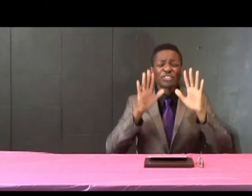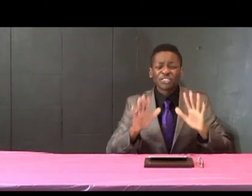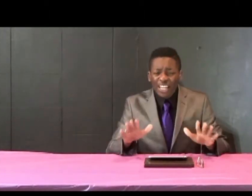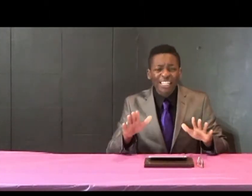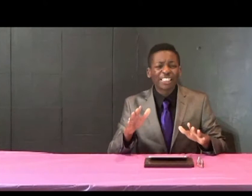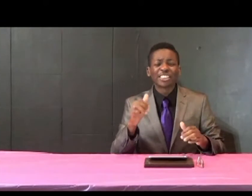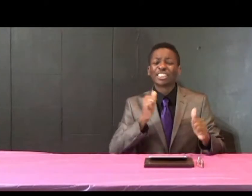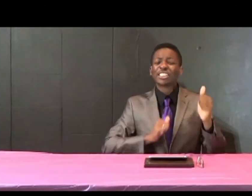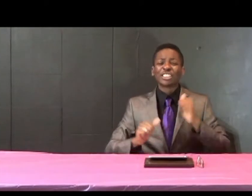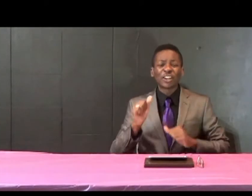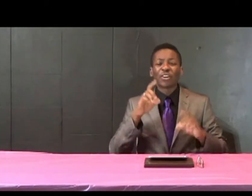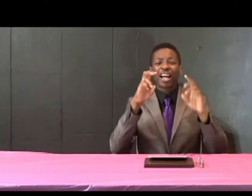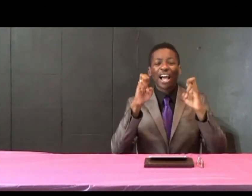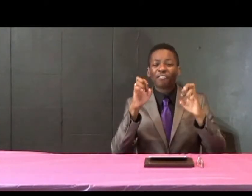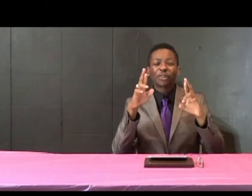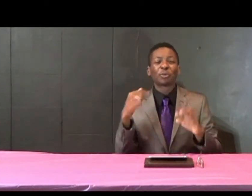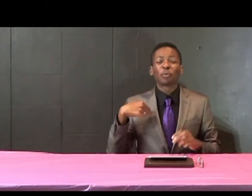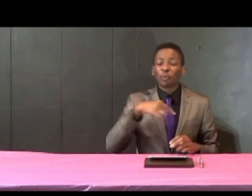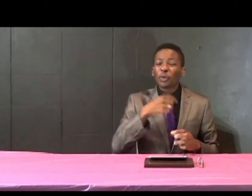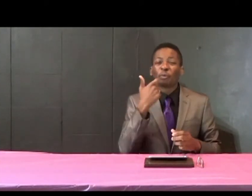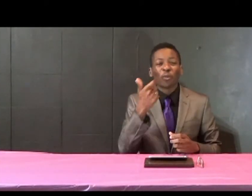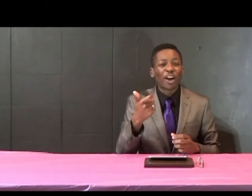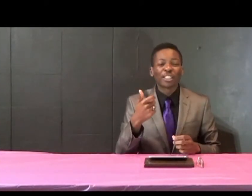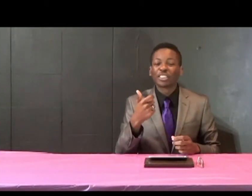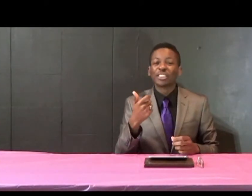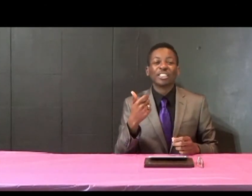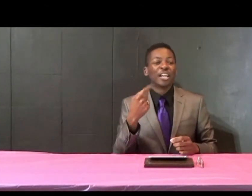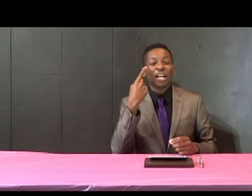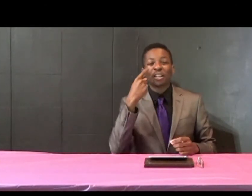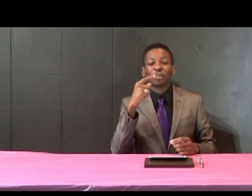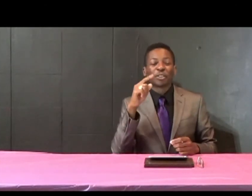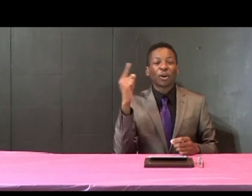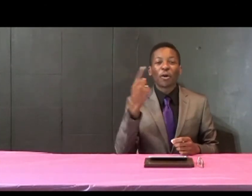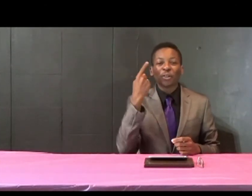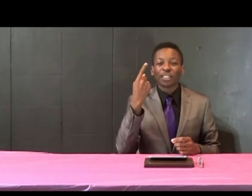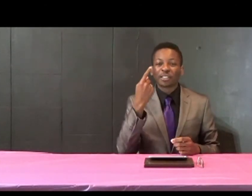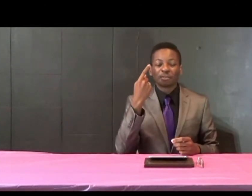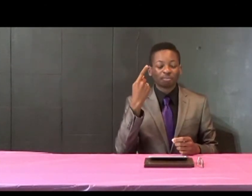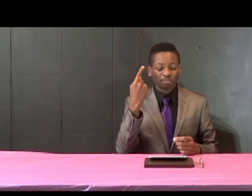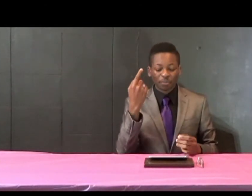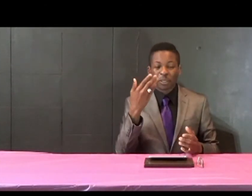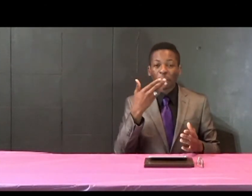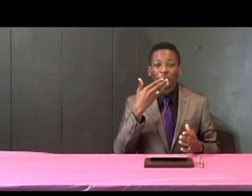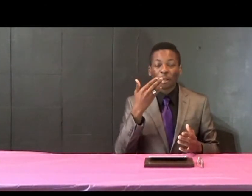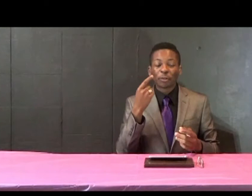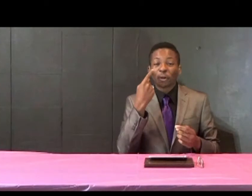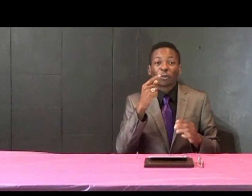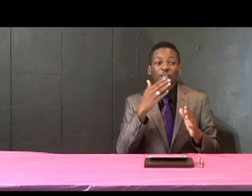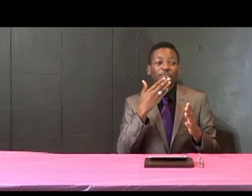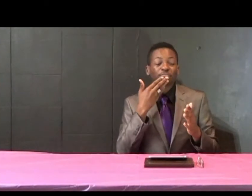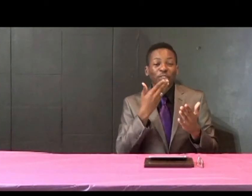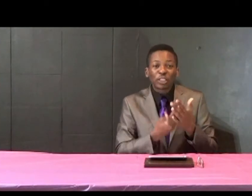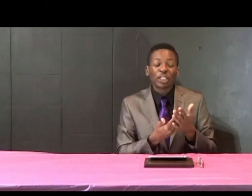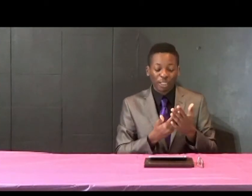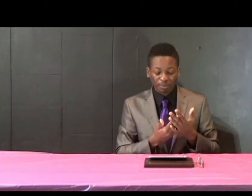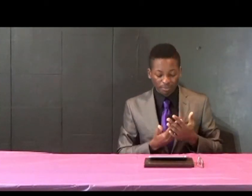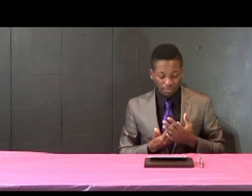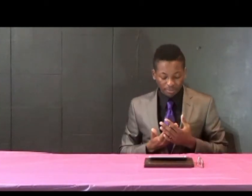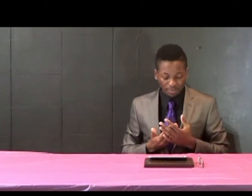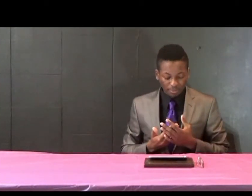best show ever. We used to watch that when we were younger and growing up, and it was